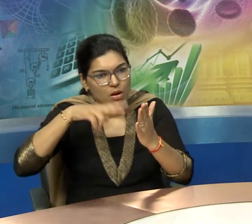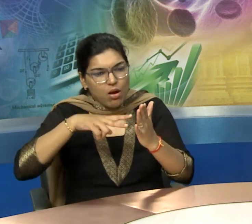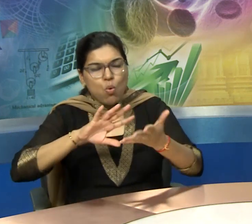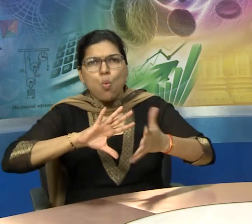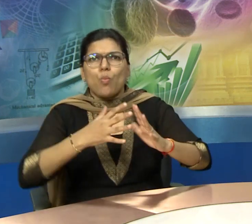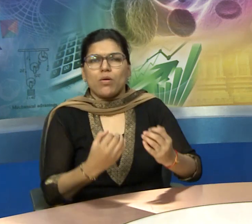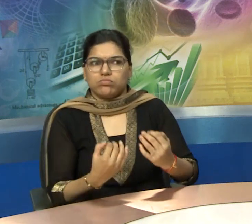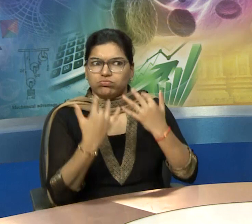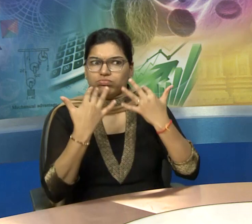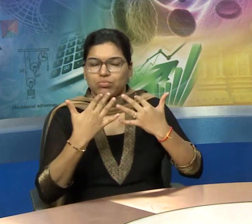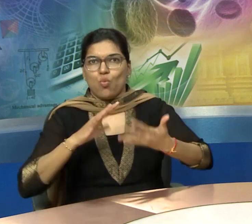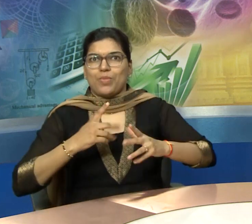all.